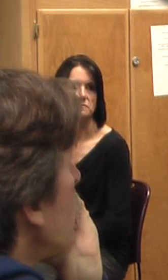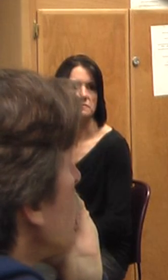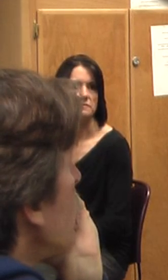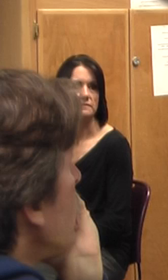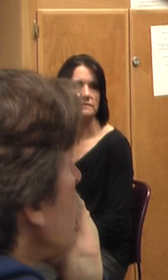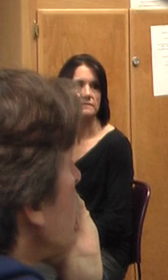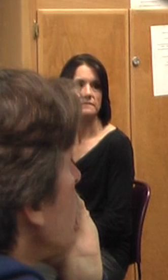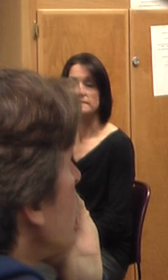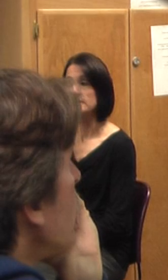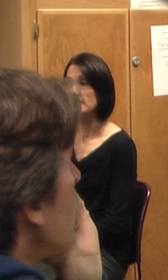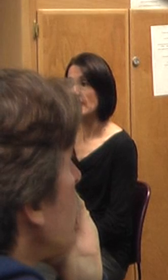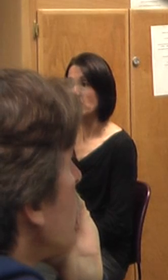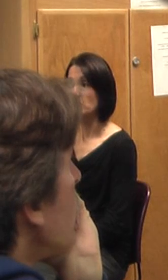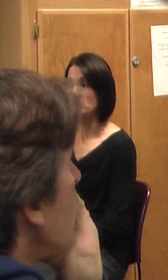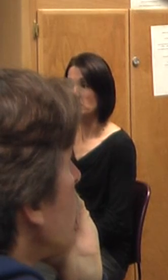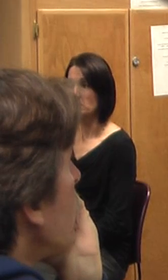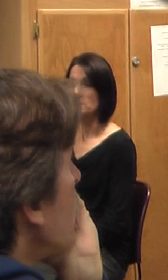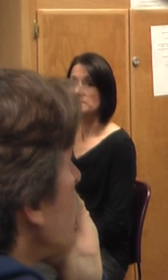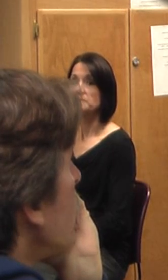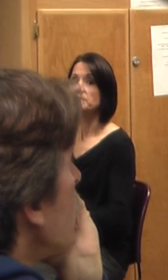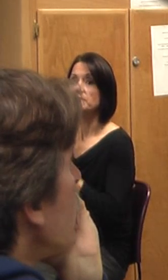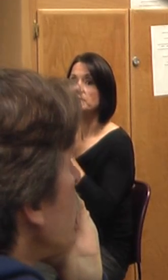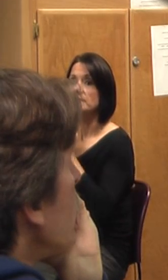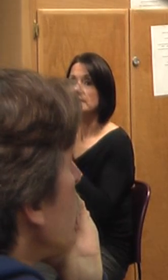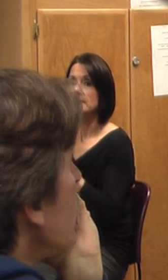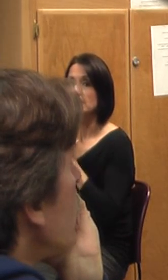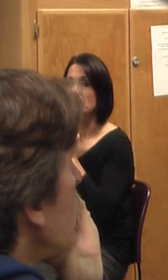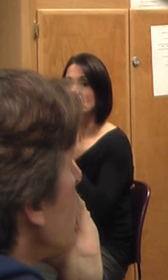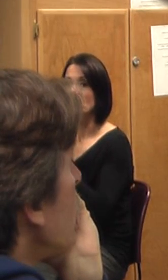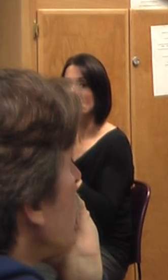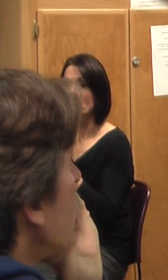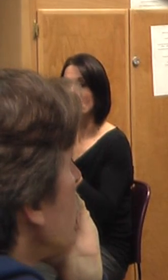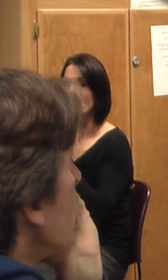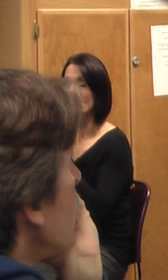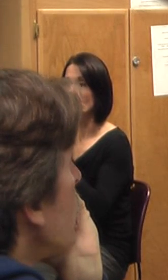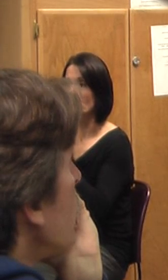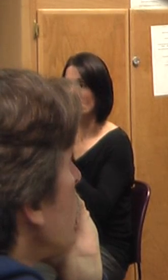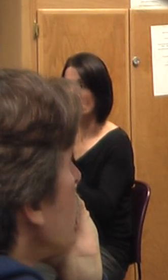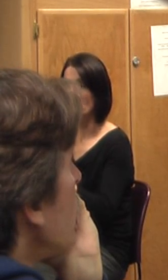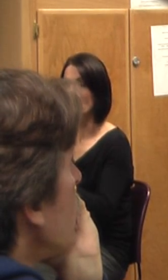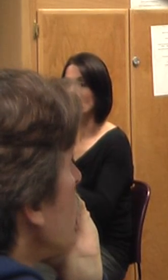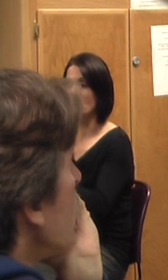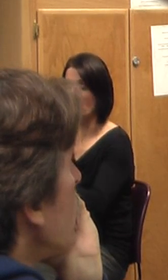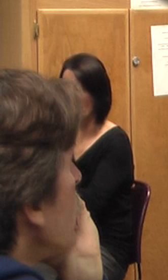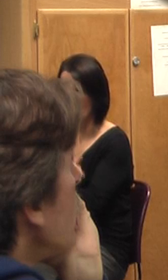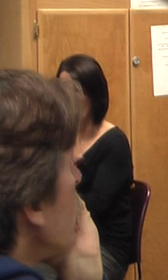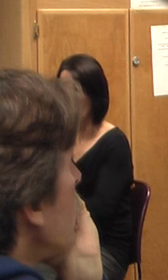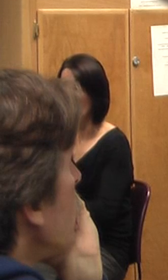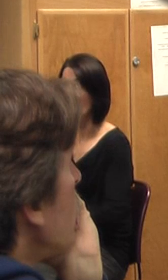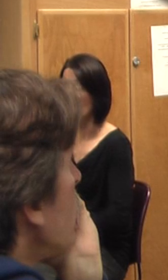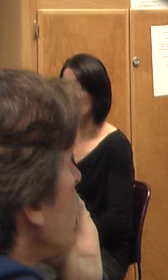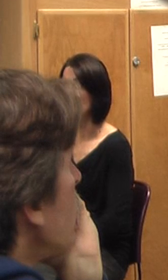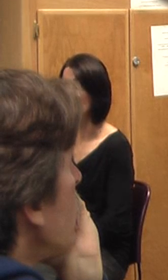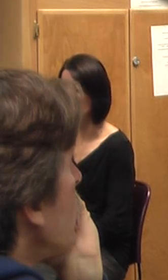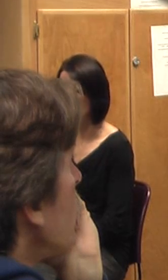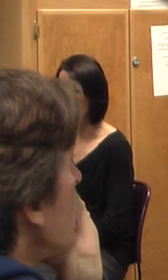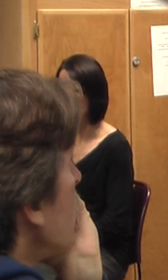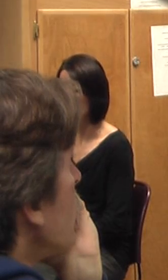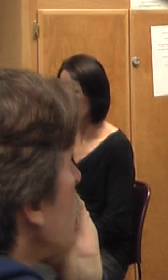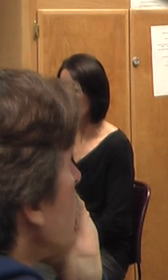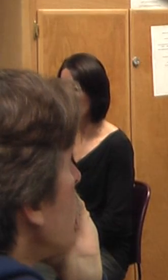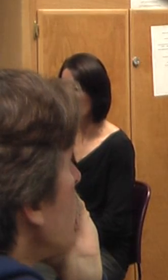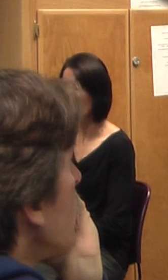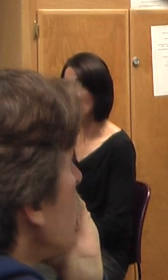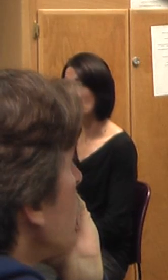Later in life, though, he continued to improve this gun. Over the first model he made